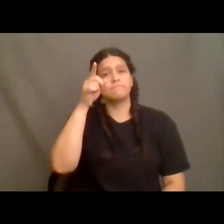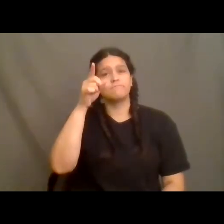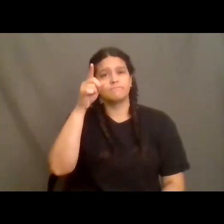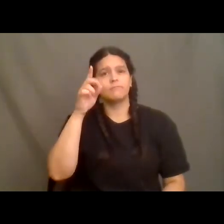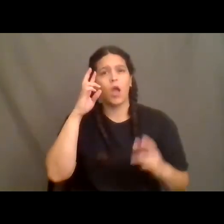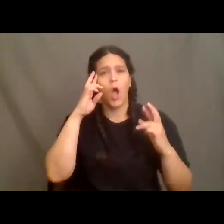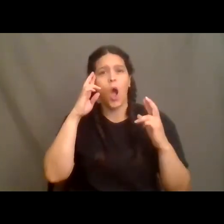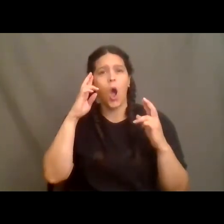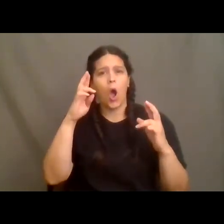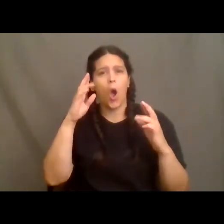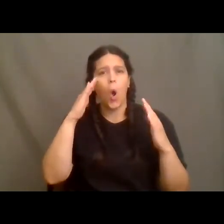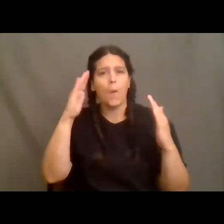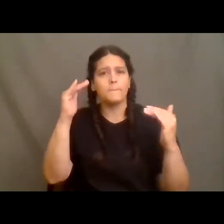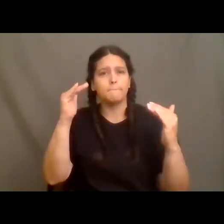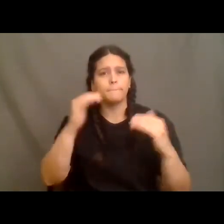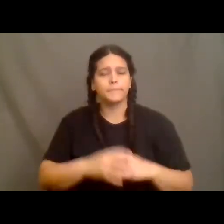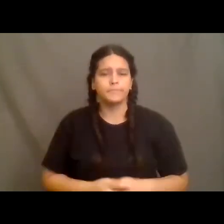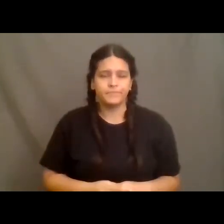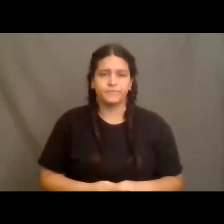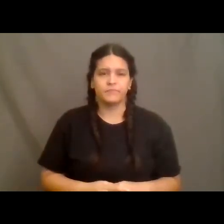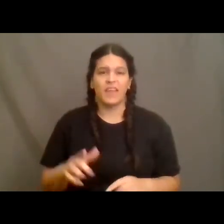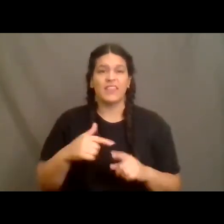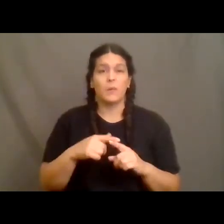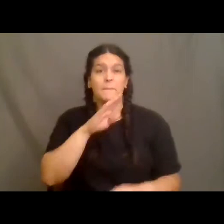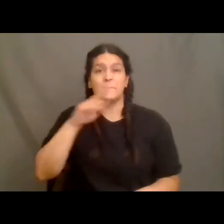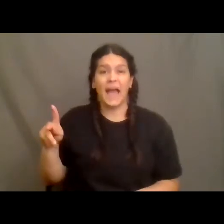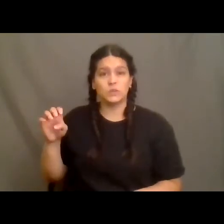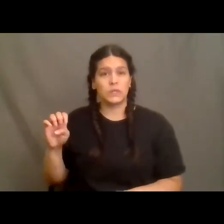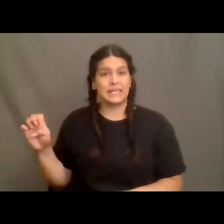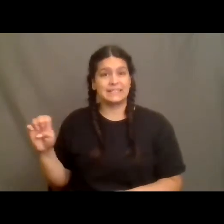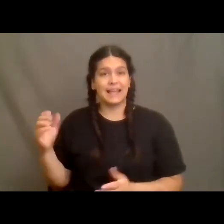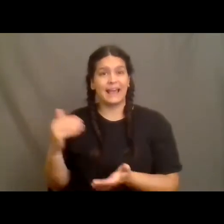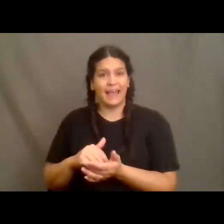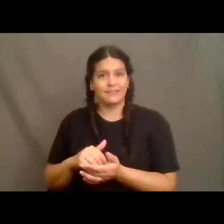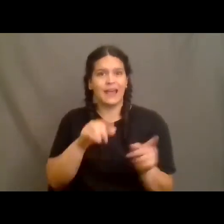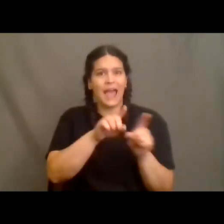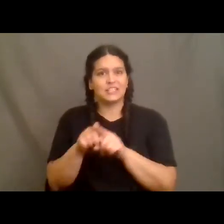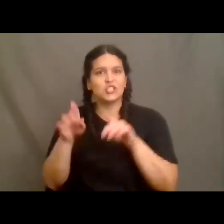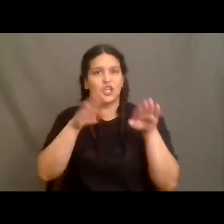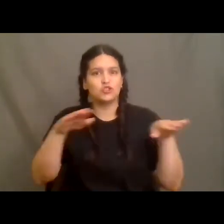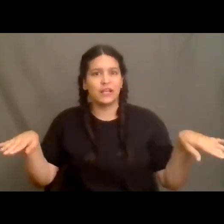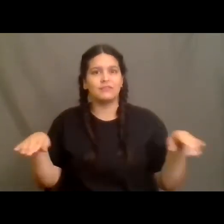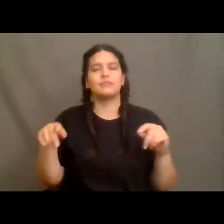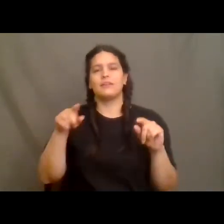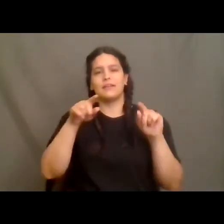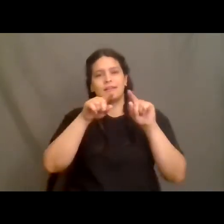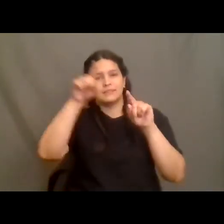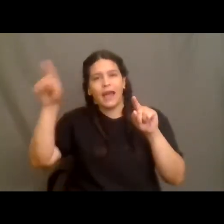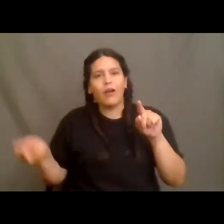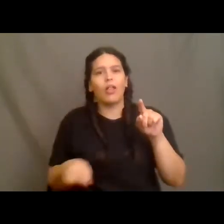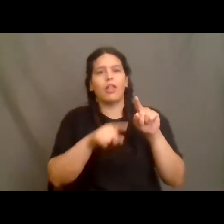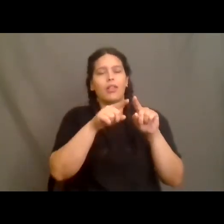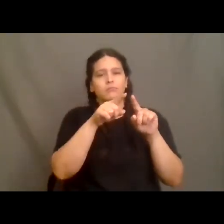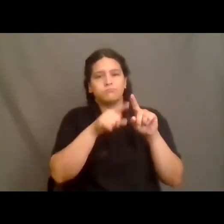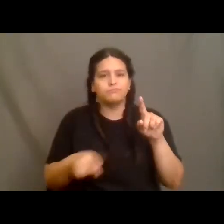hope. And then we return back to the east again as a child. And so we're in this place right